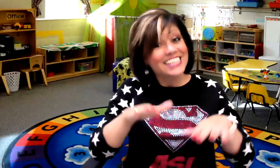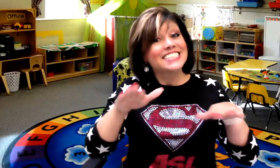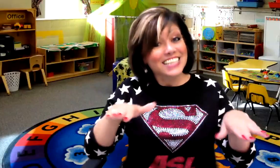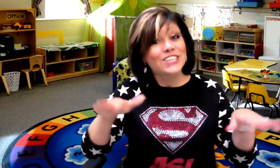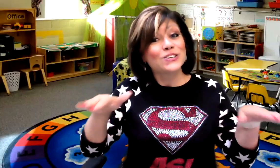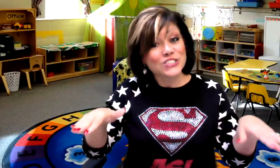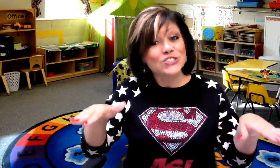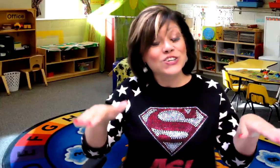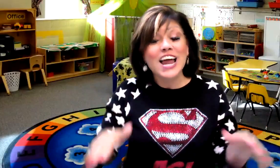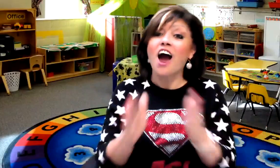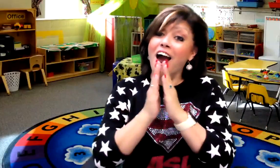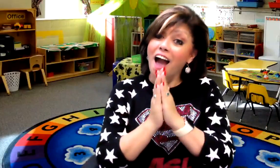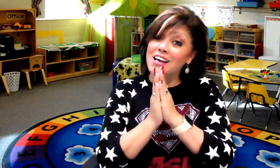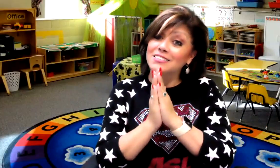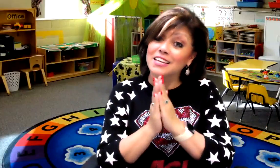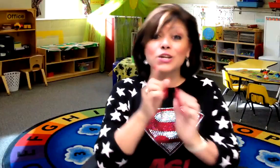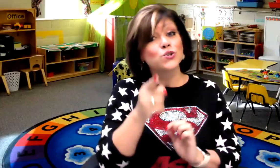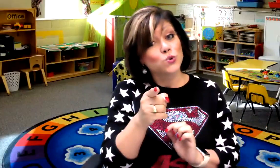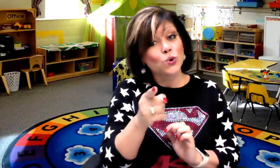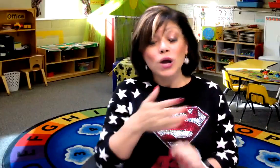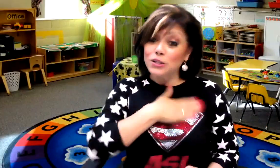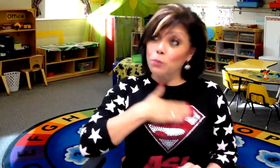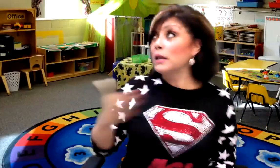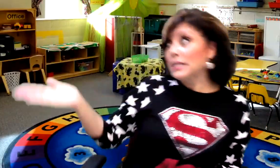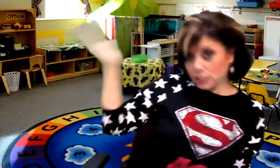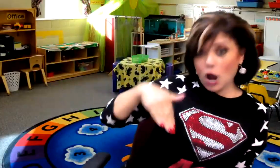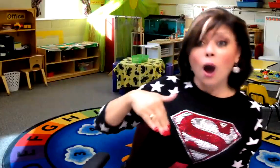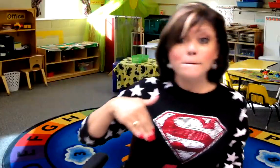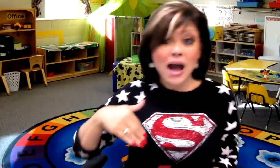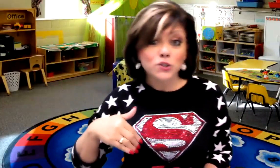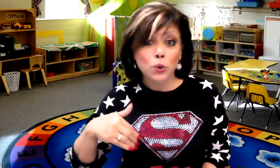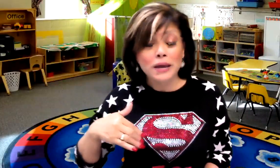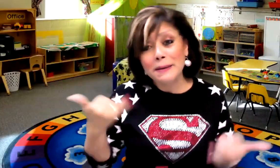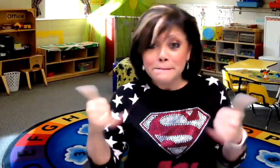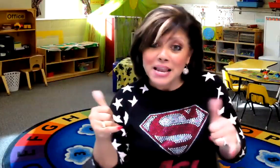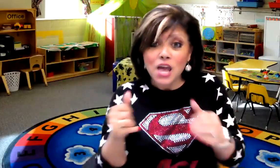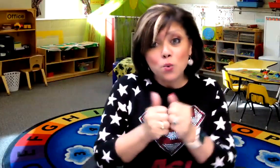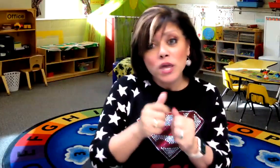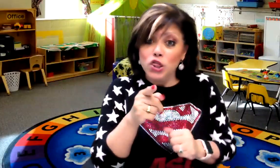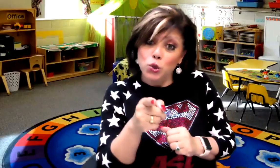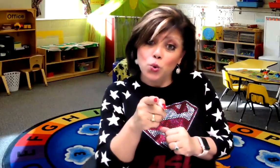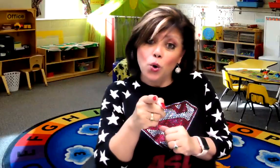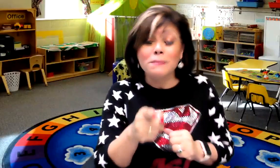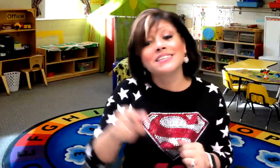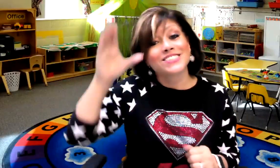These little children are asking you to please come out so we can play with you. Oh, Mr.